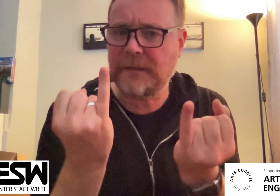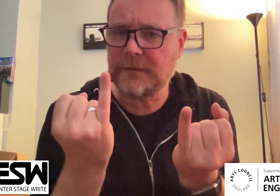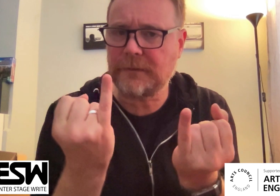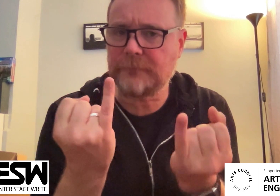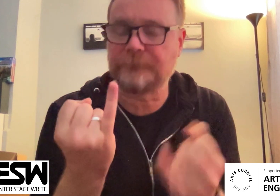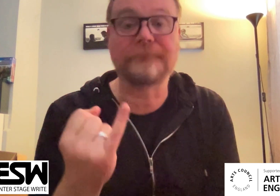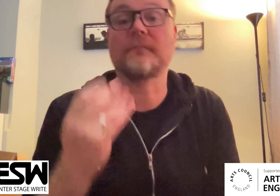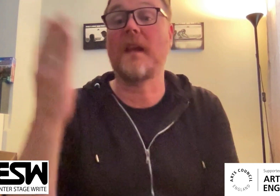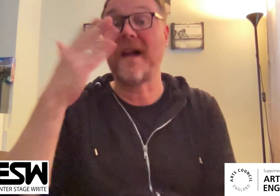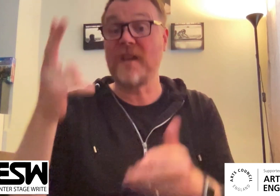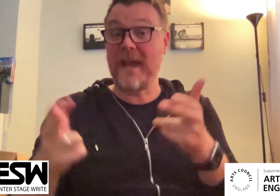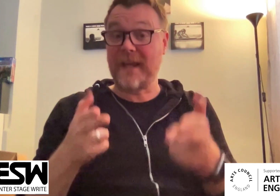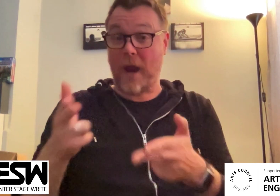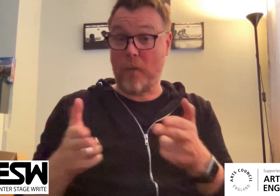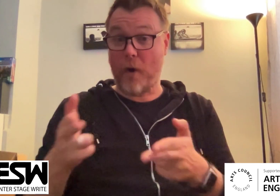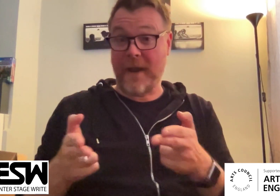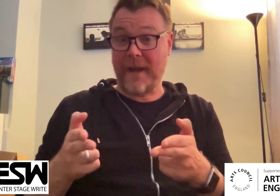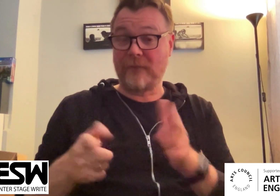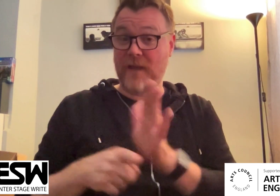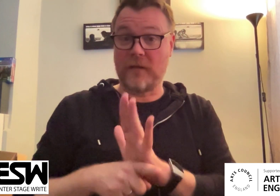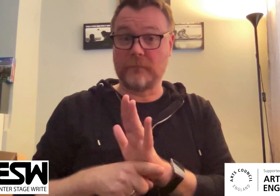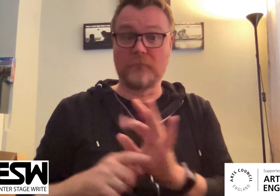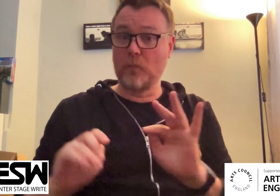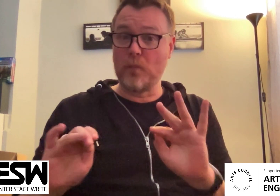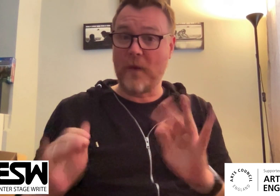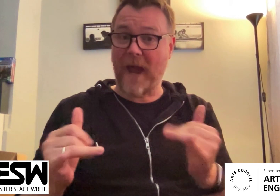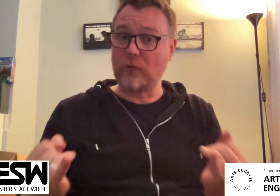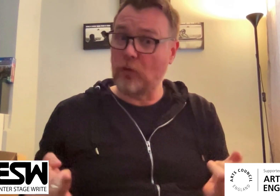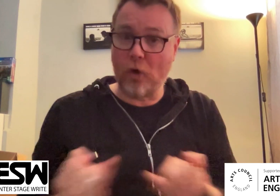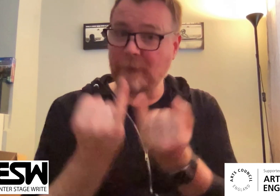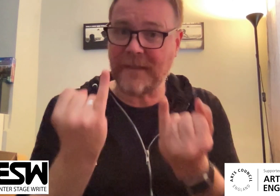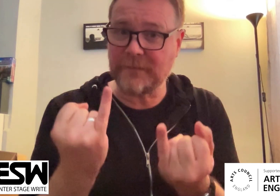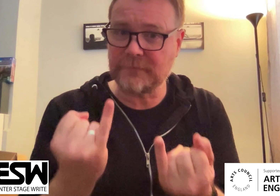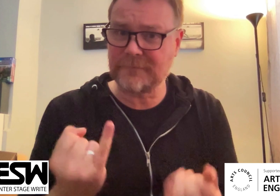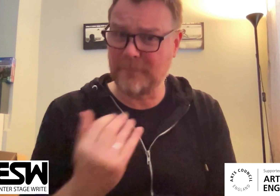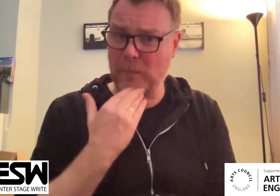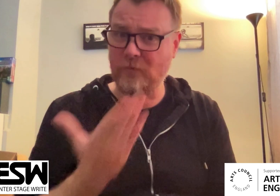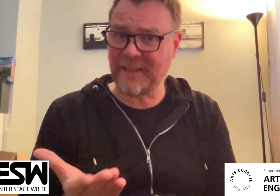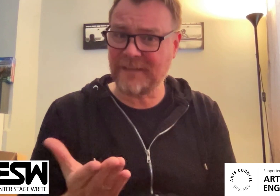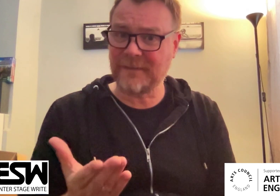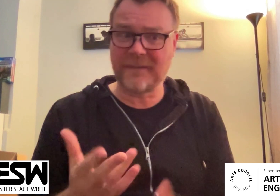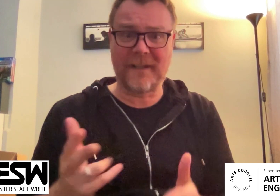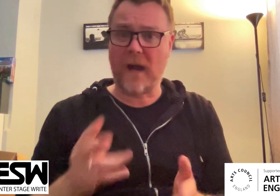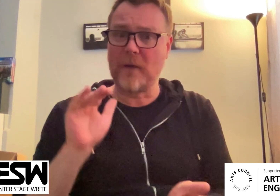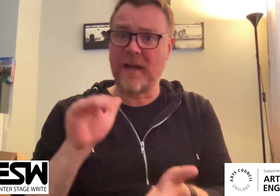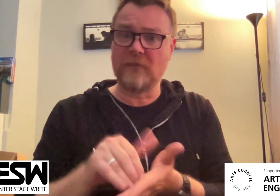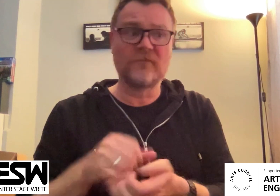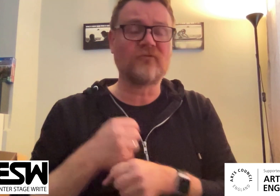And it's important also in any story to have conflict. You couldn't have a cowboy film without conflict, could you?